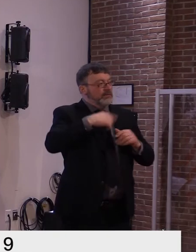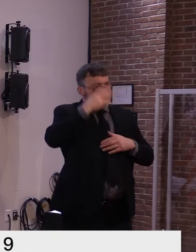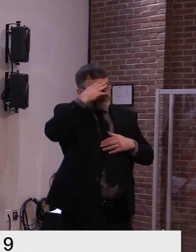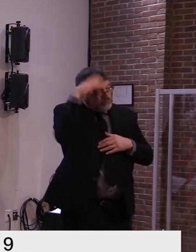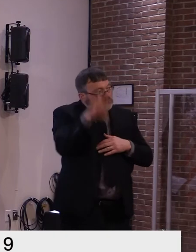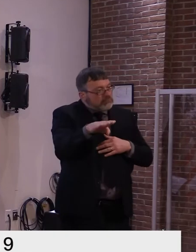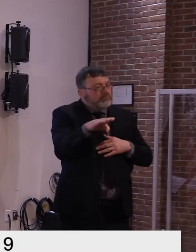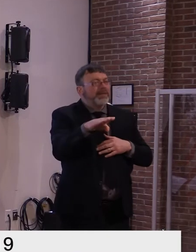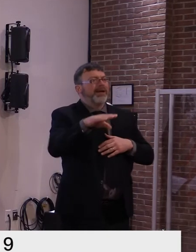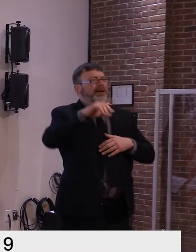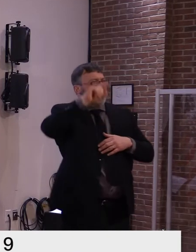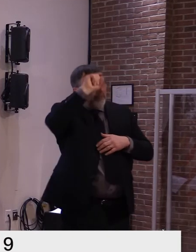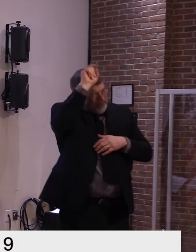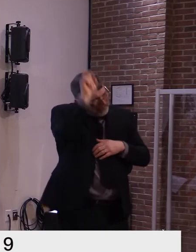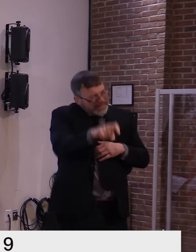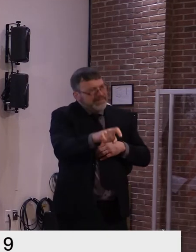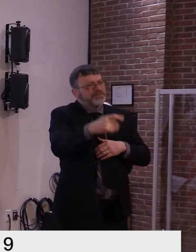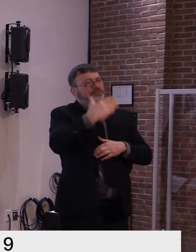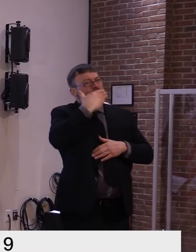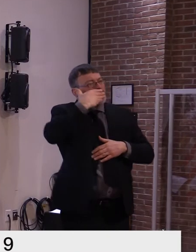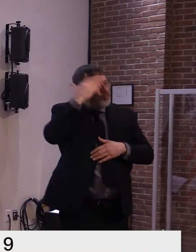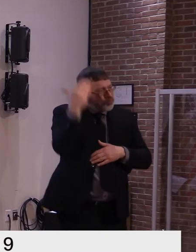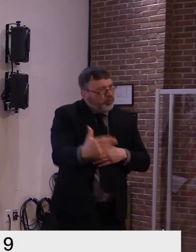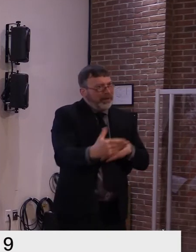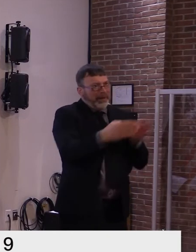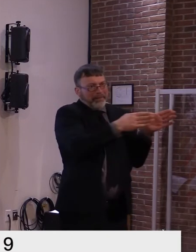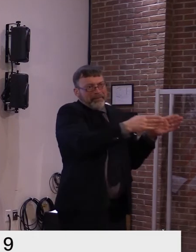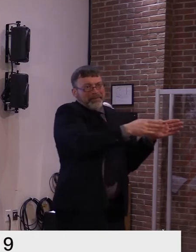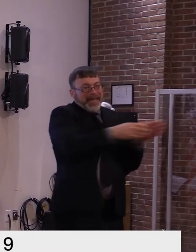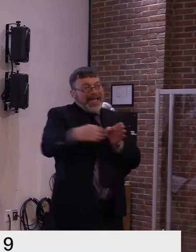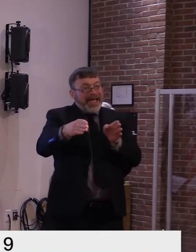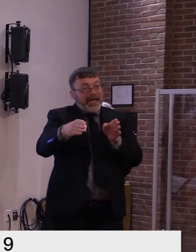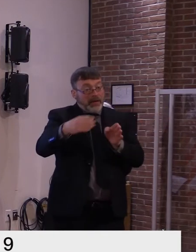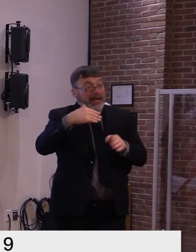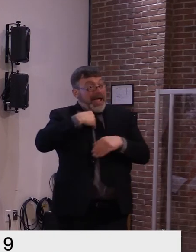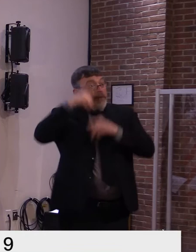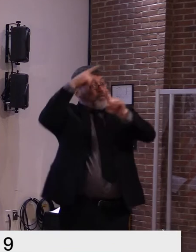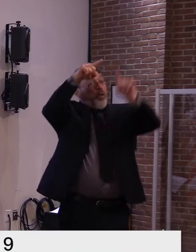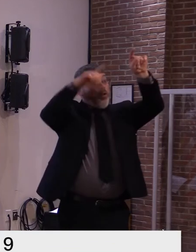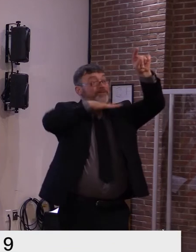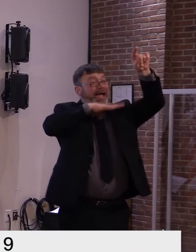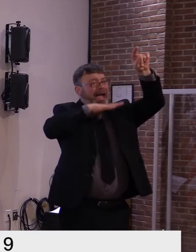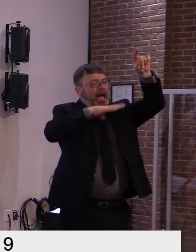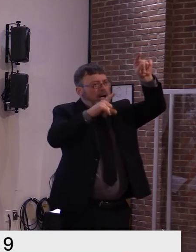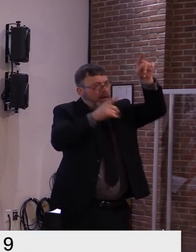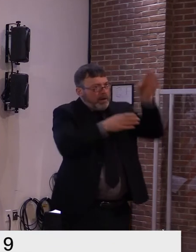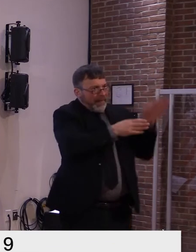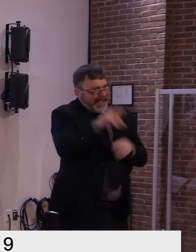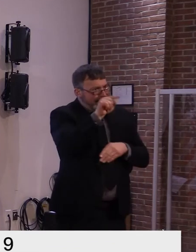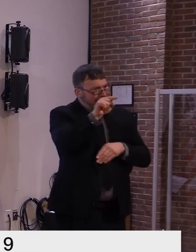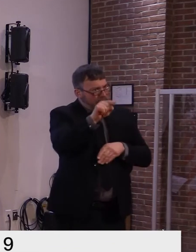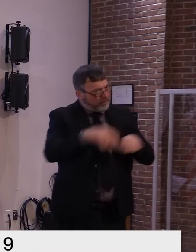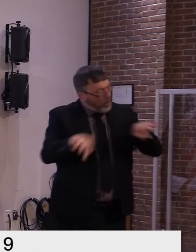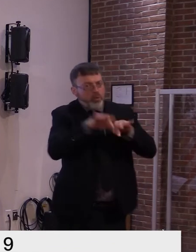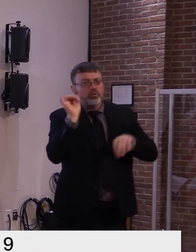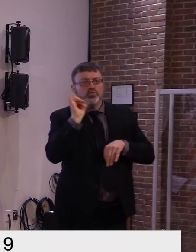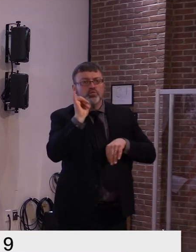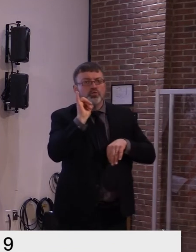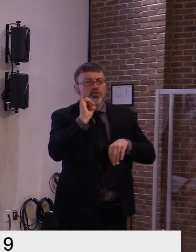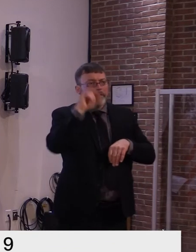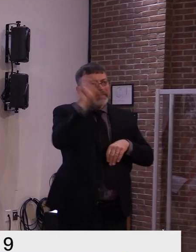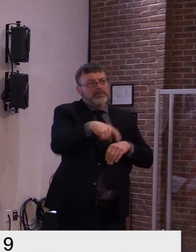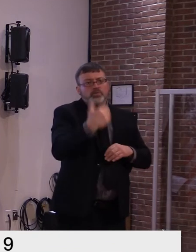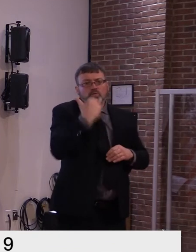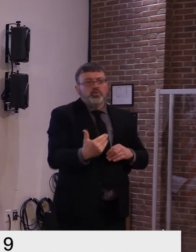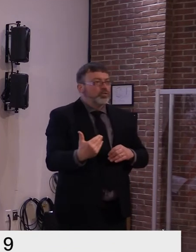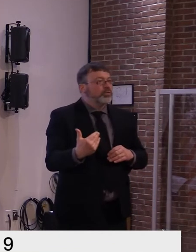system towards this work. So I don't think it's time lost for us to begin that planning. Honestly, we had tried to do that planning